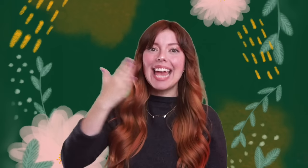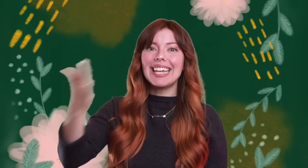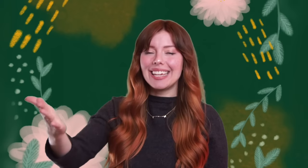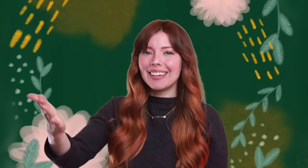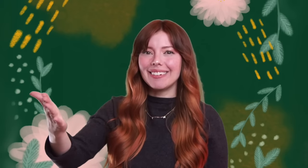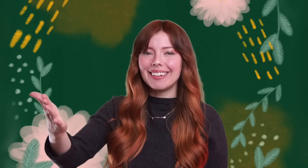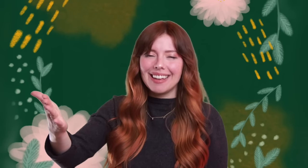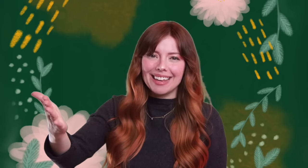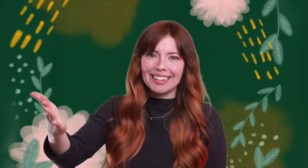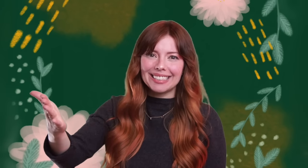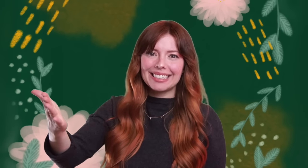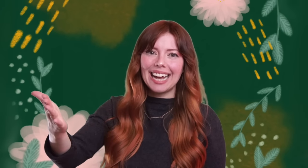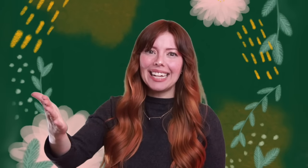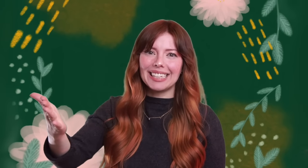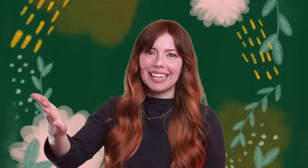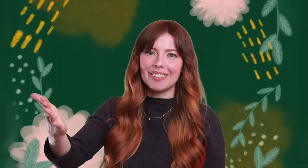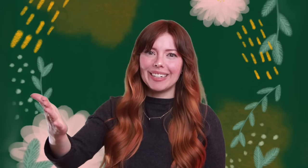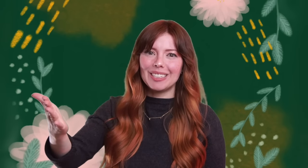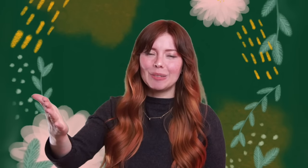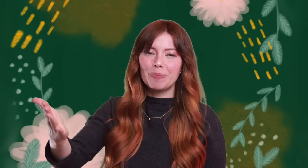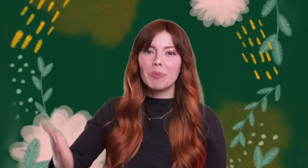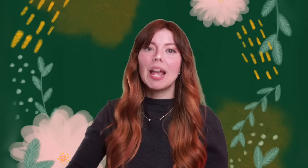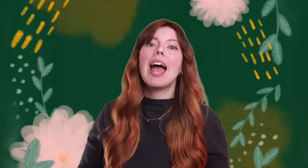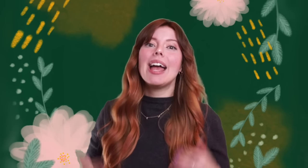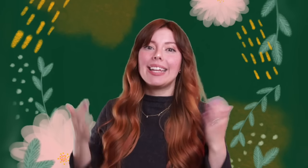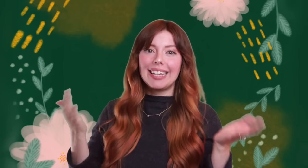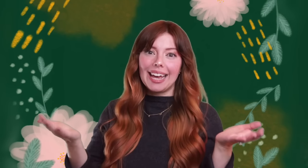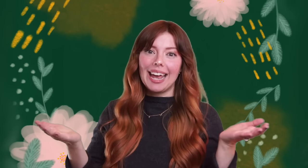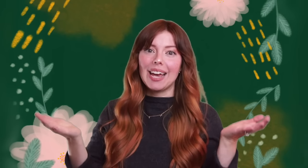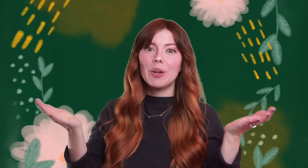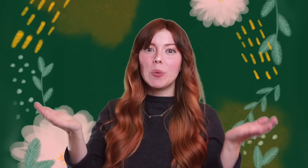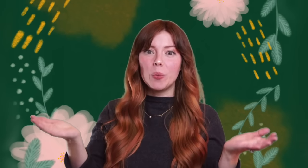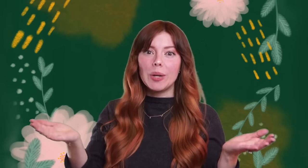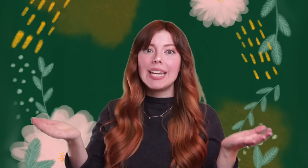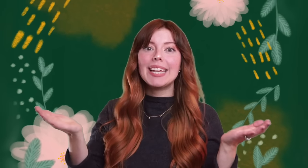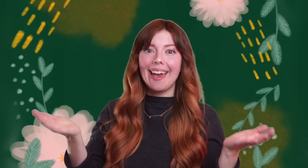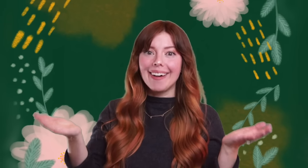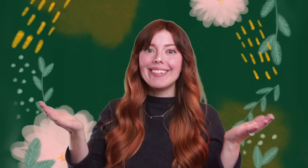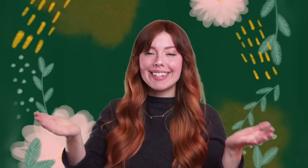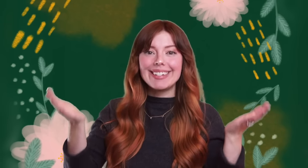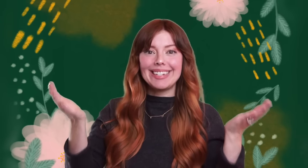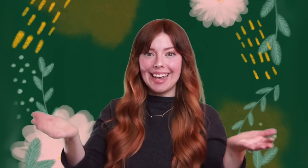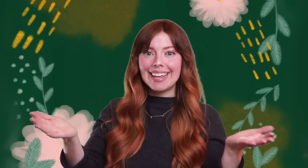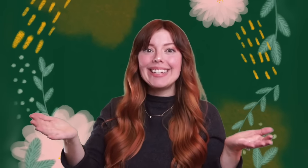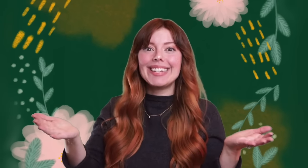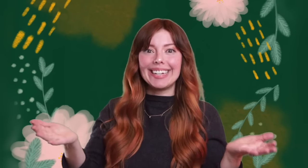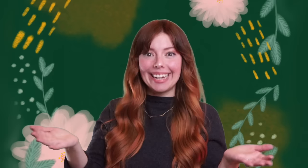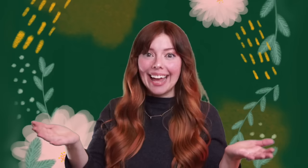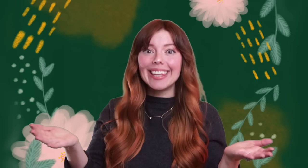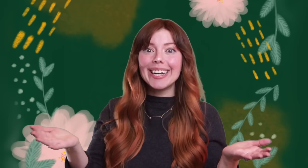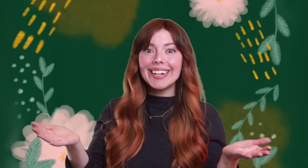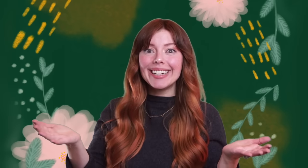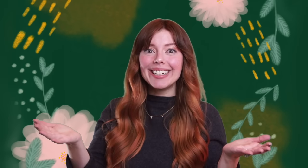you in sign language. Can we count to 10 together?